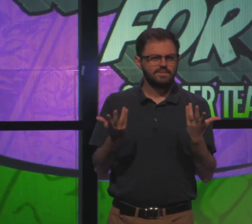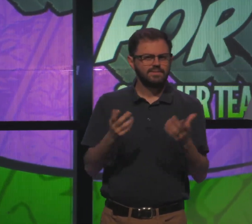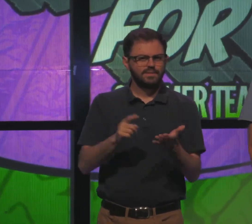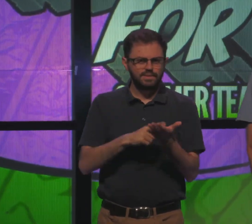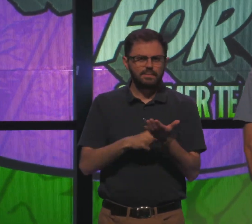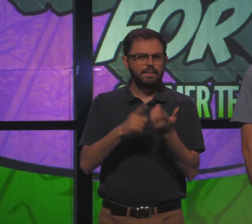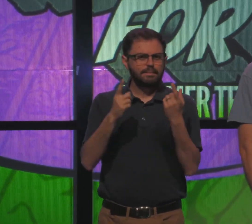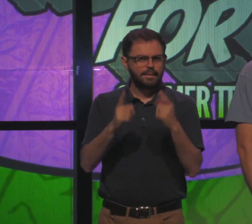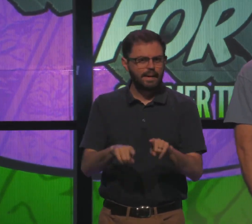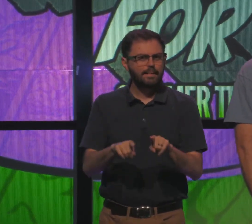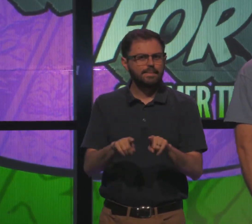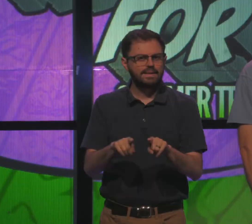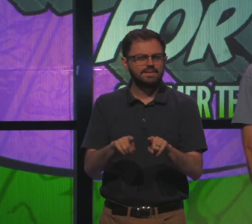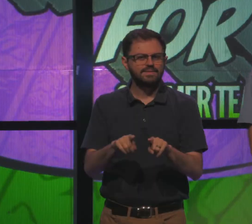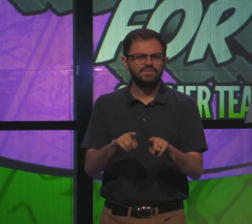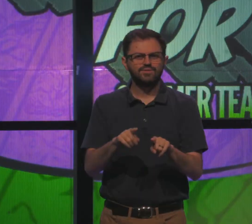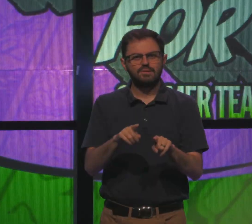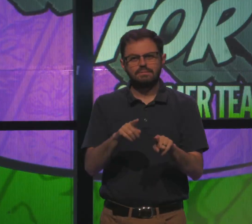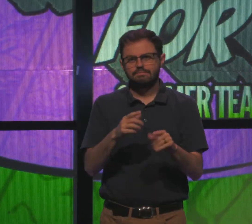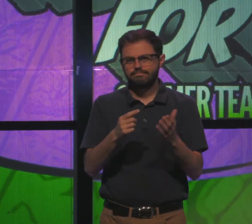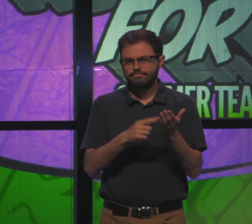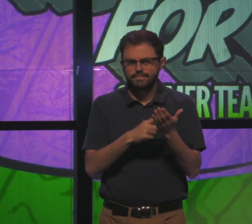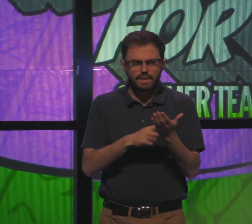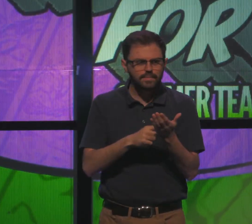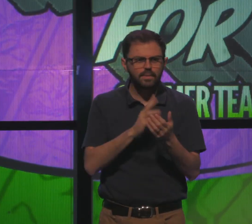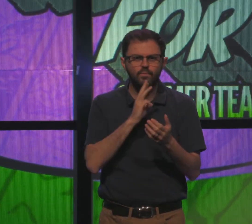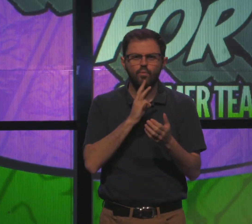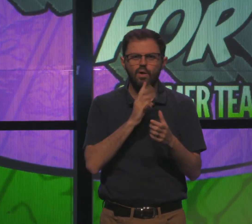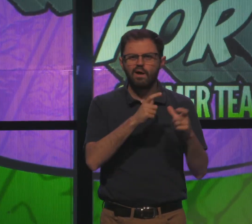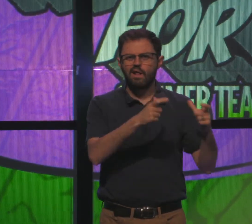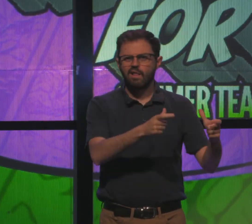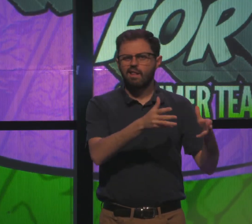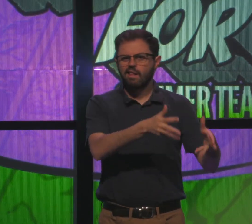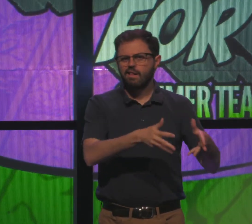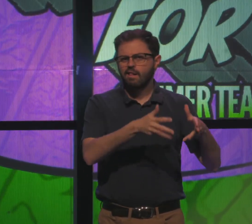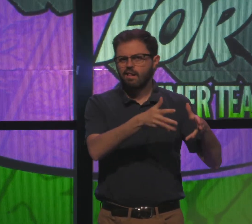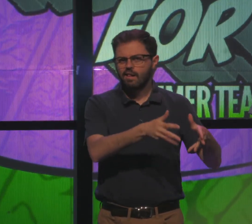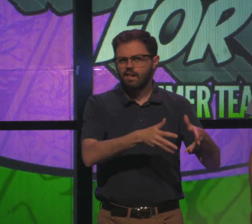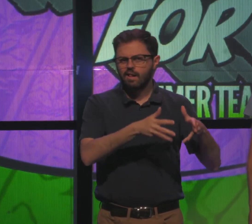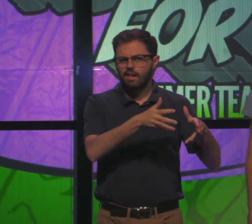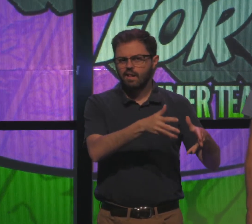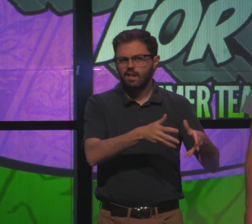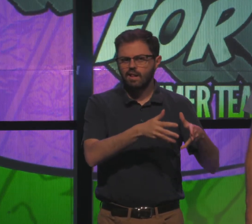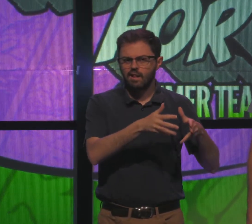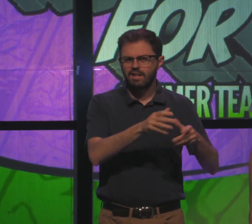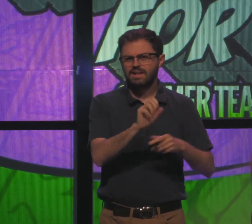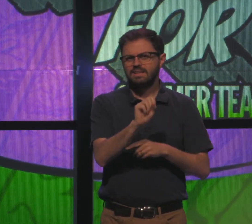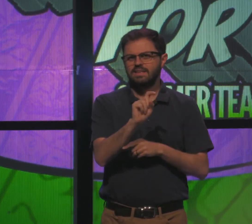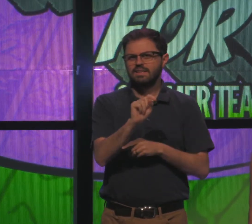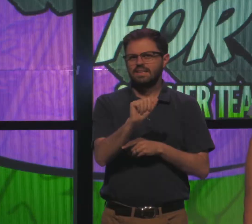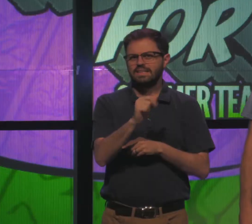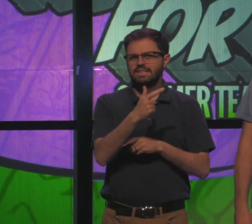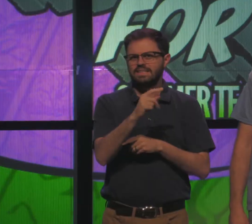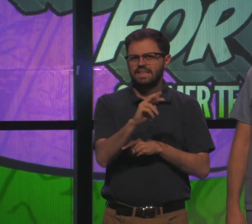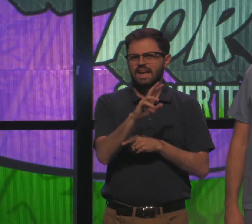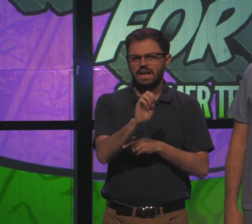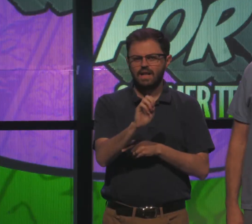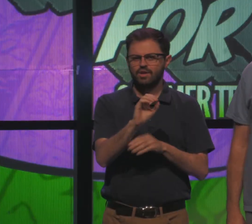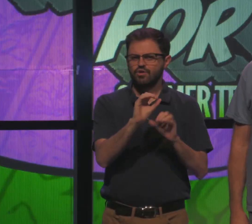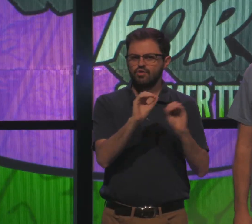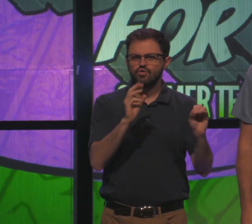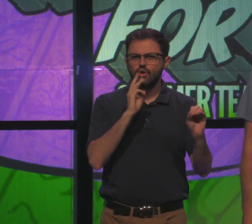that happens. Like bodies of water, they all of a sudden stagnate and there's no in and out flow and they